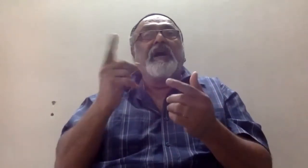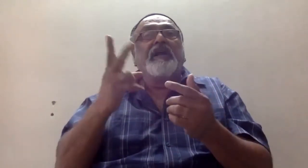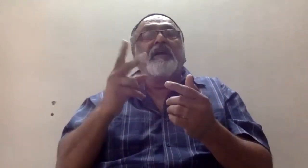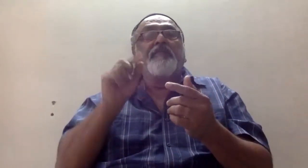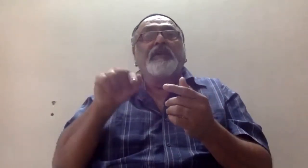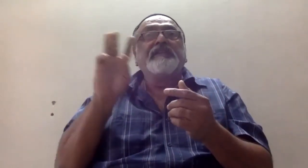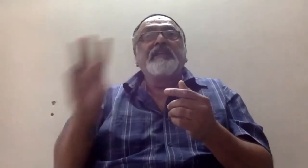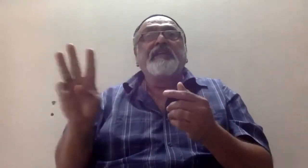that